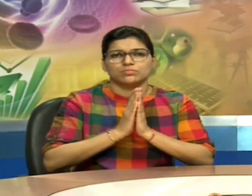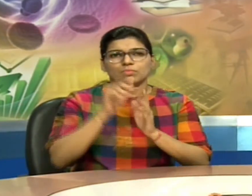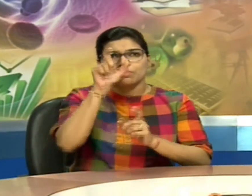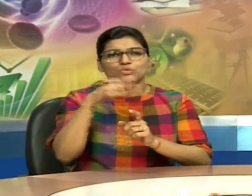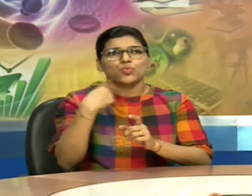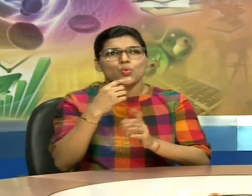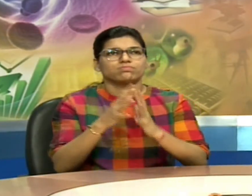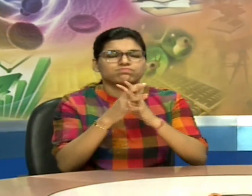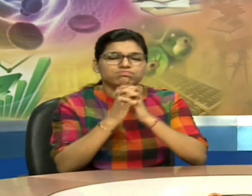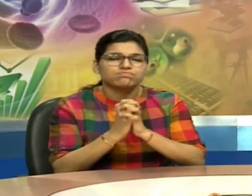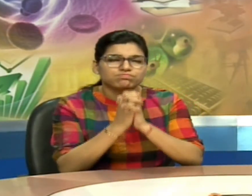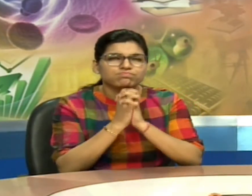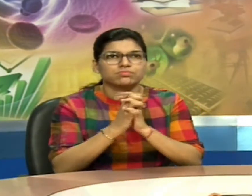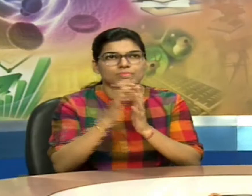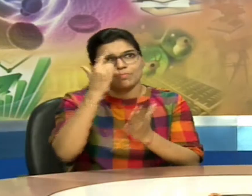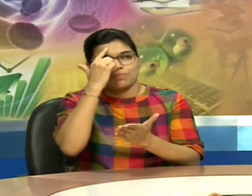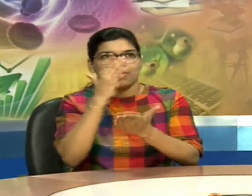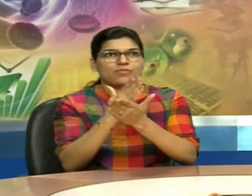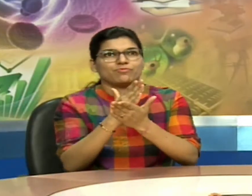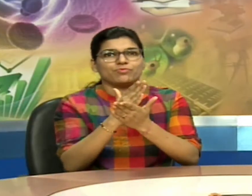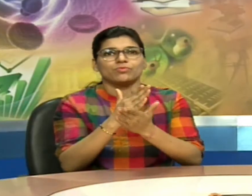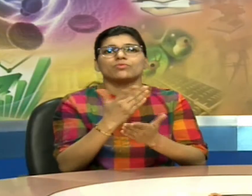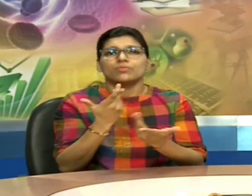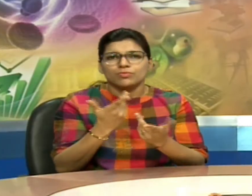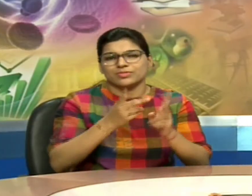Religions, like there are different beliefs,